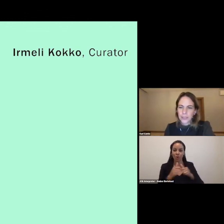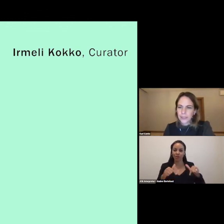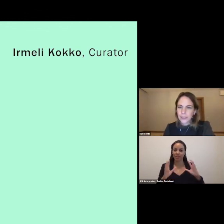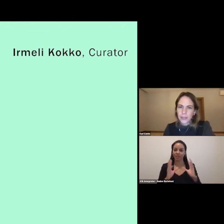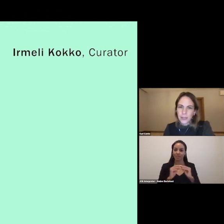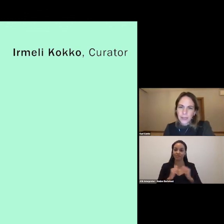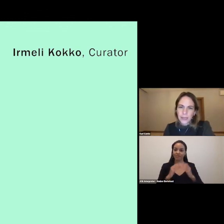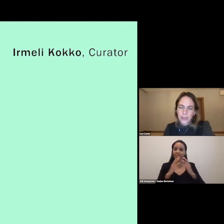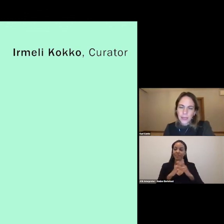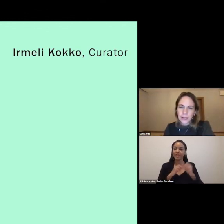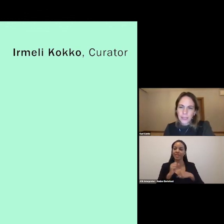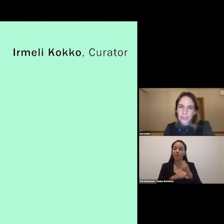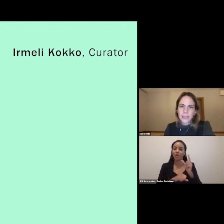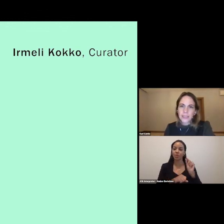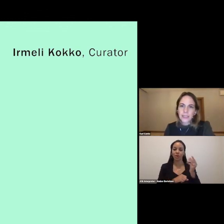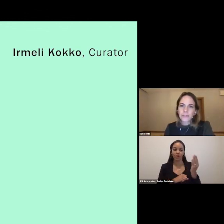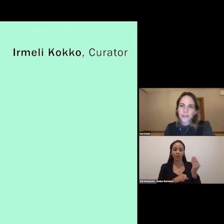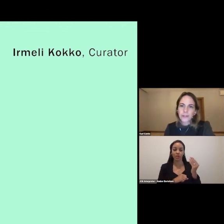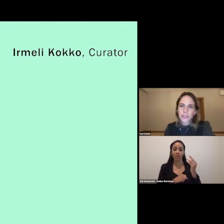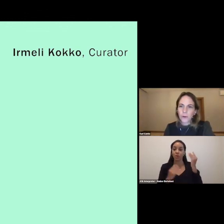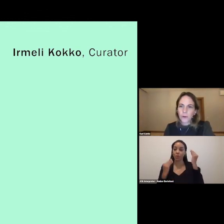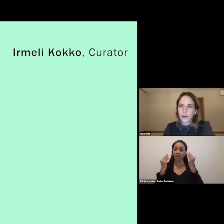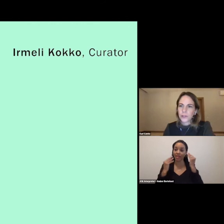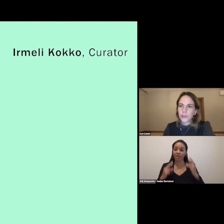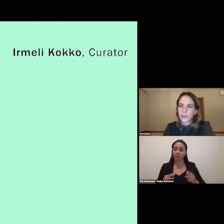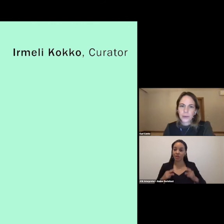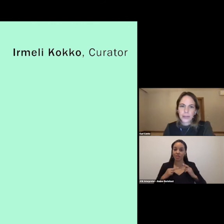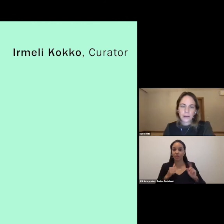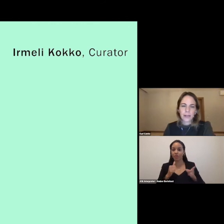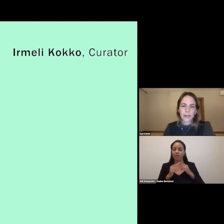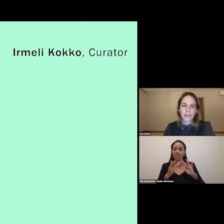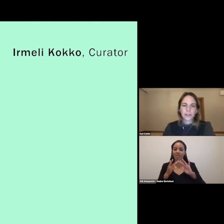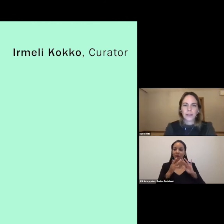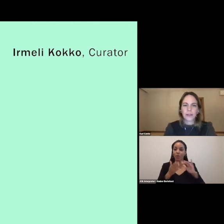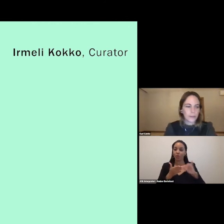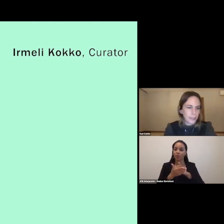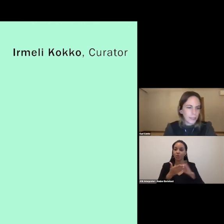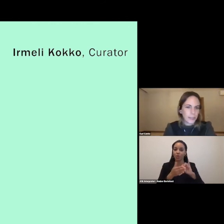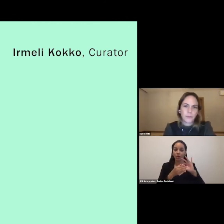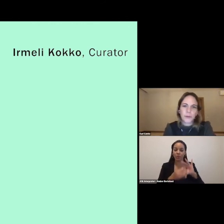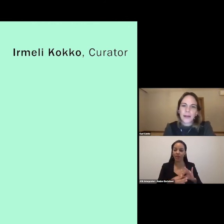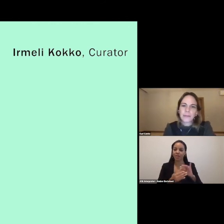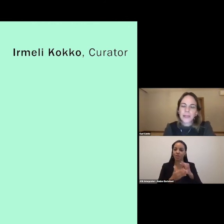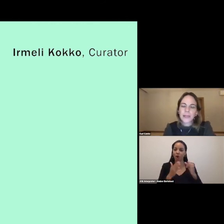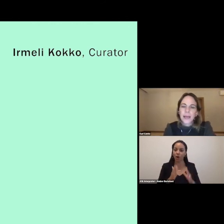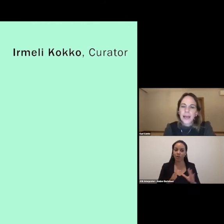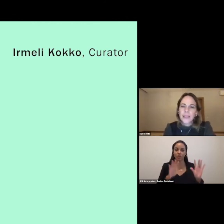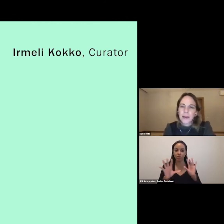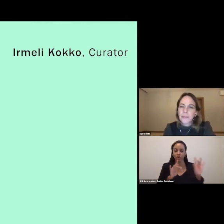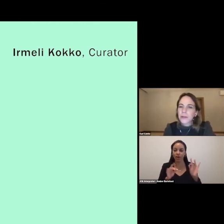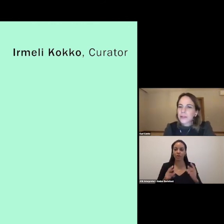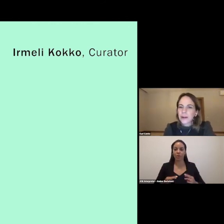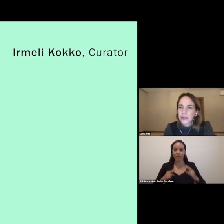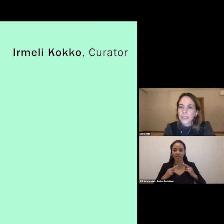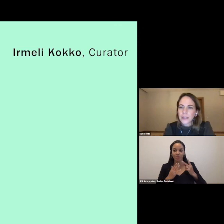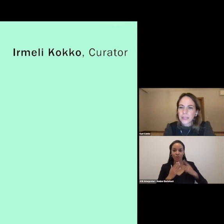in 2014, Rethinking Residencies is the first network of New York-based artist and curator residency programs, and